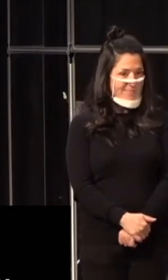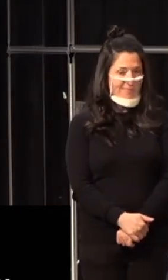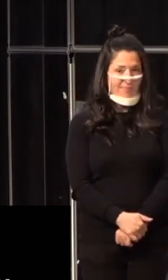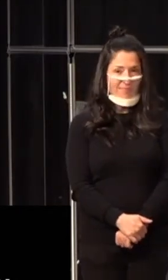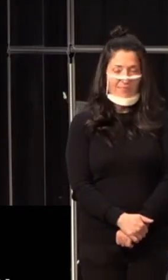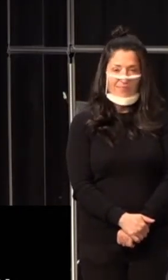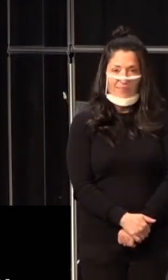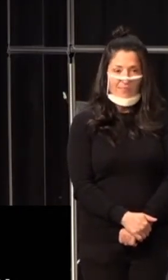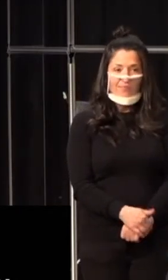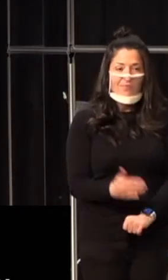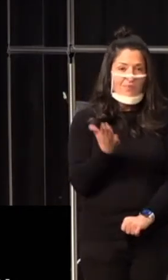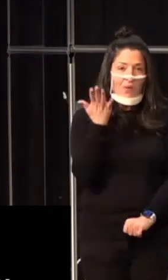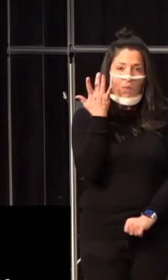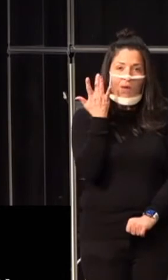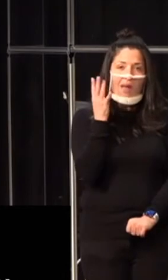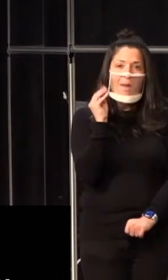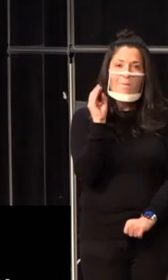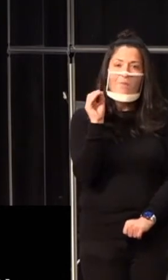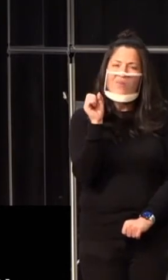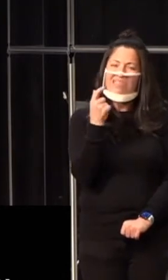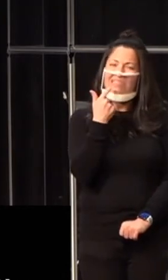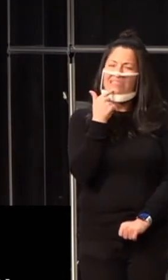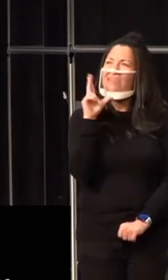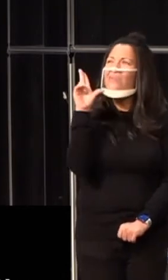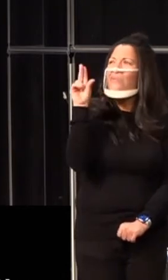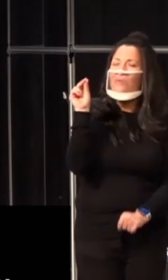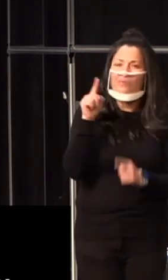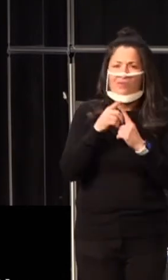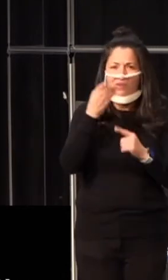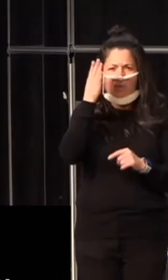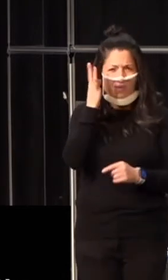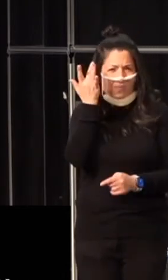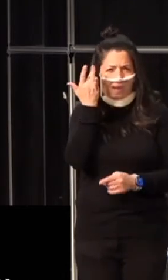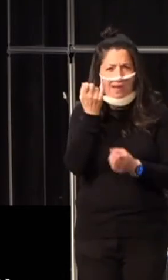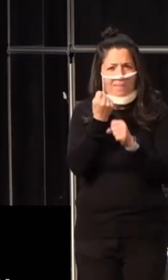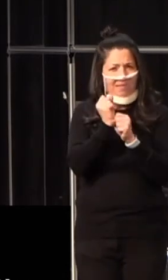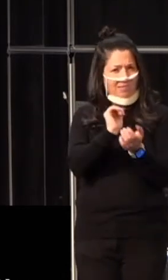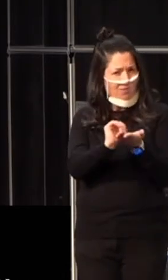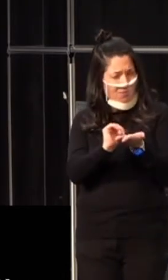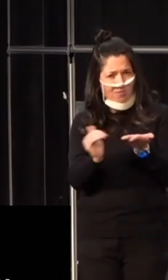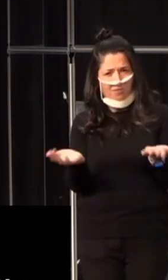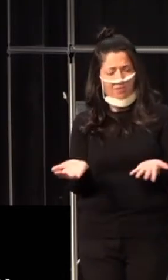So why did Moses say no to God? Why did he make excuses?